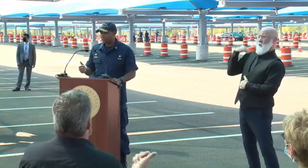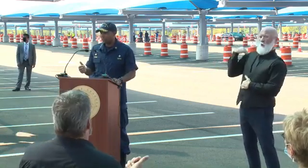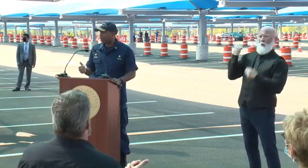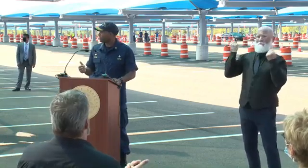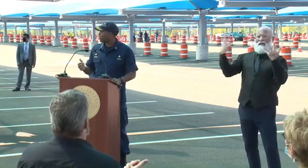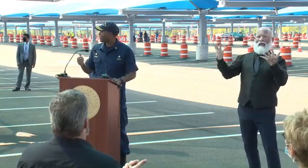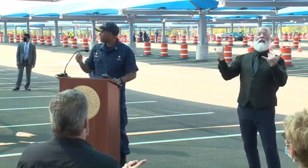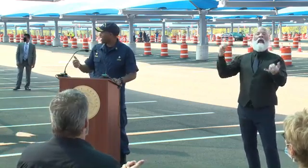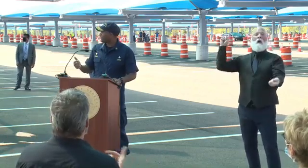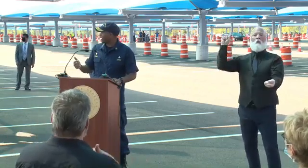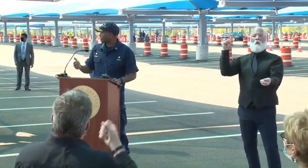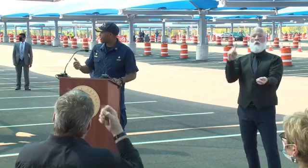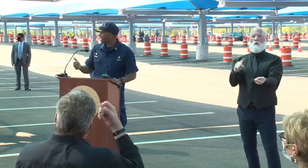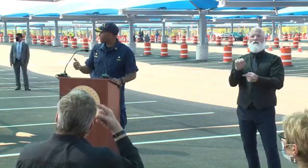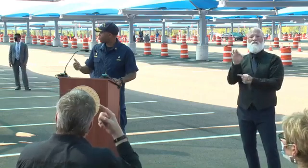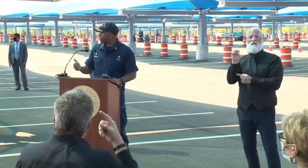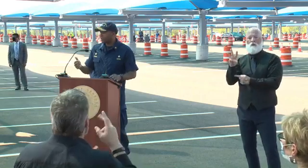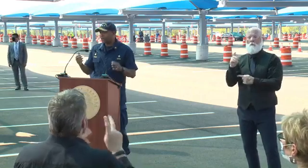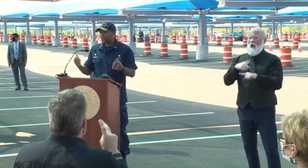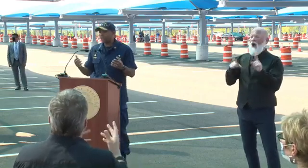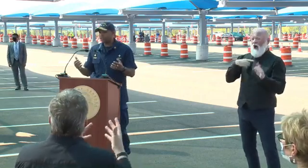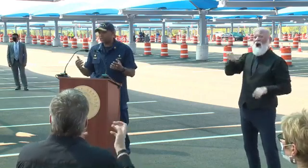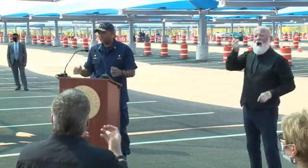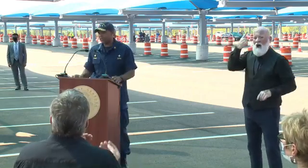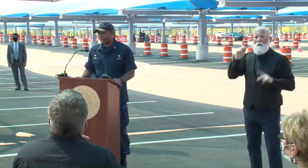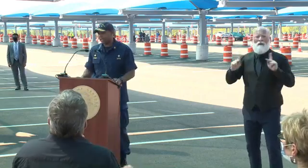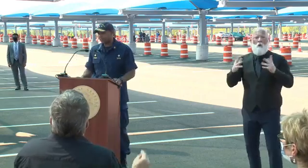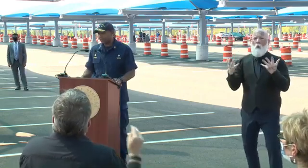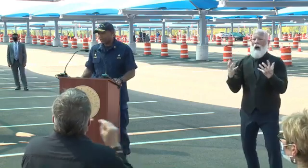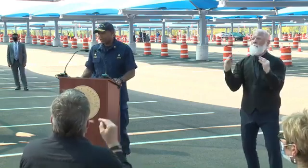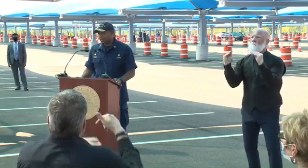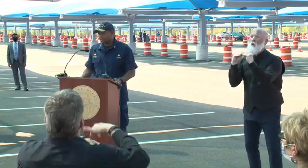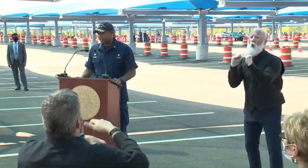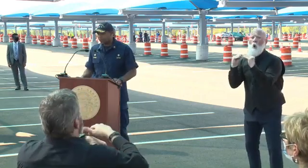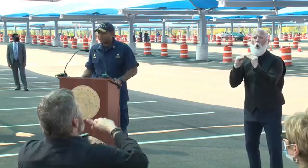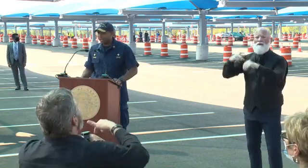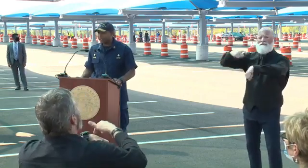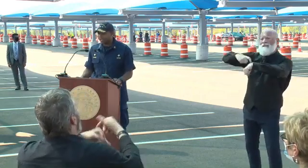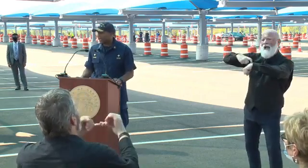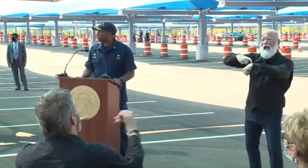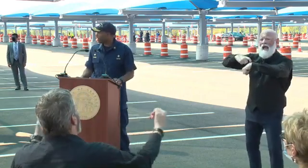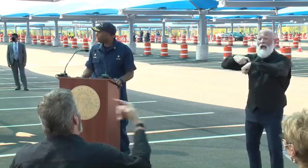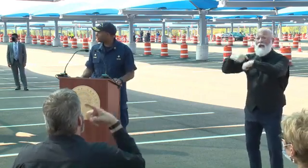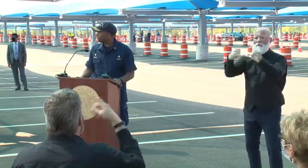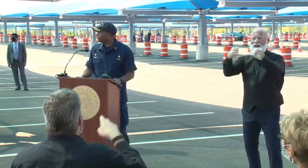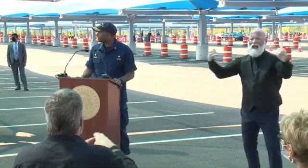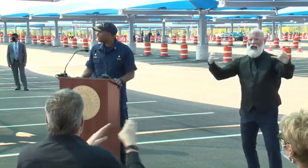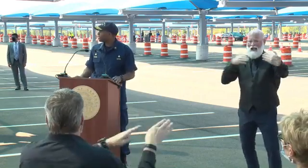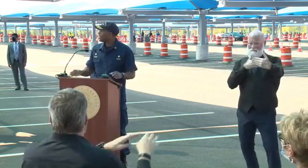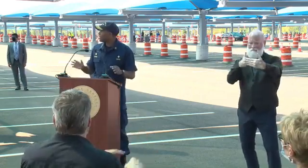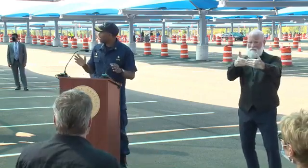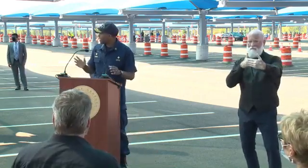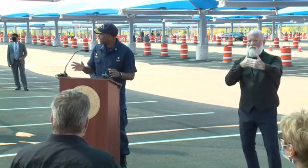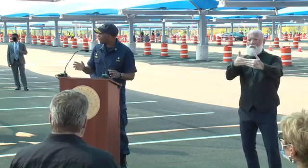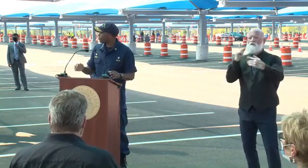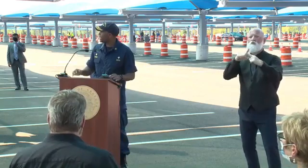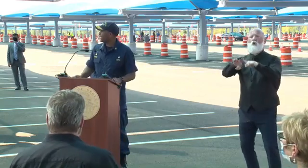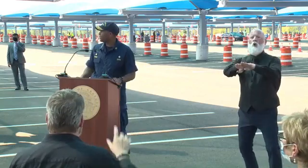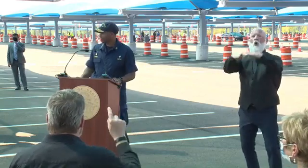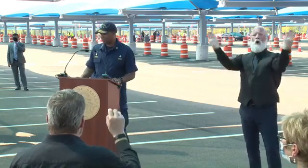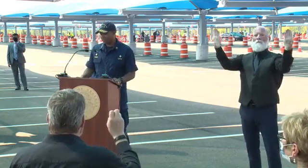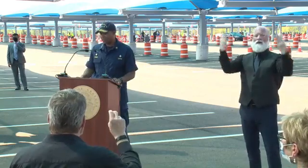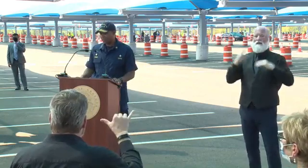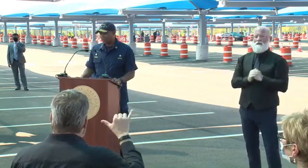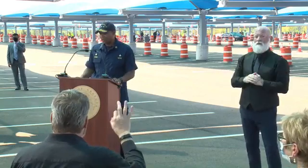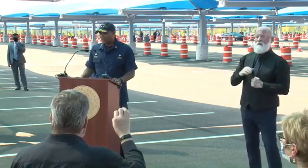people want to know what a timeline looks like. So here's the timeline. Tony Fauci and I talk every